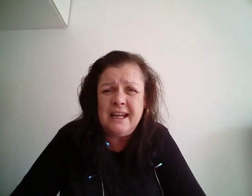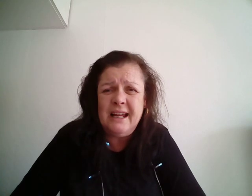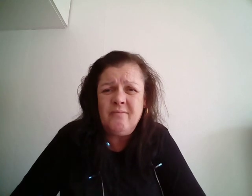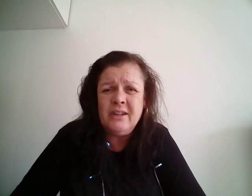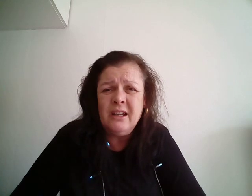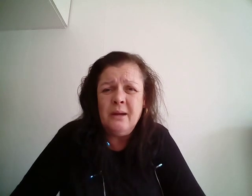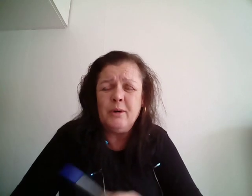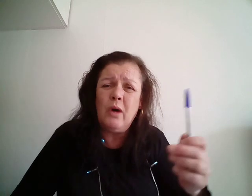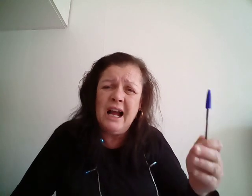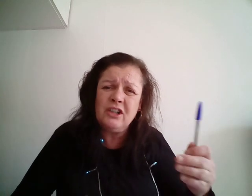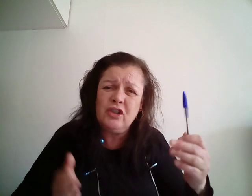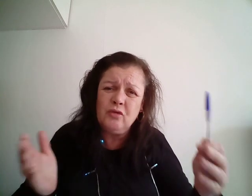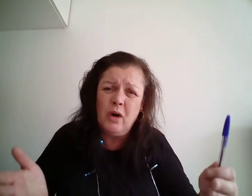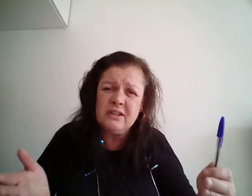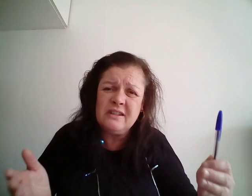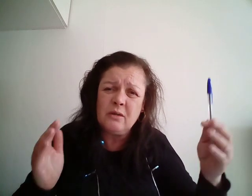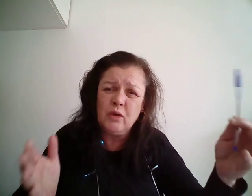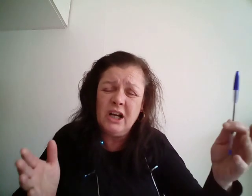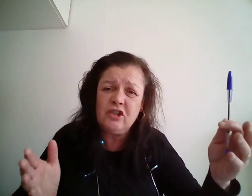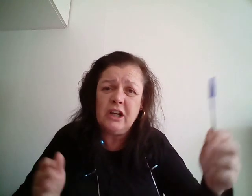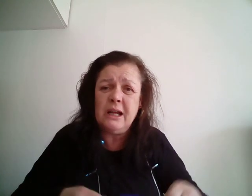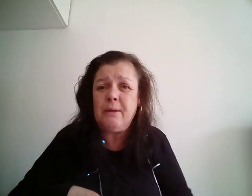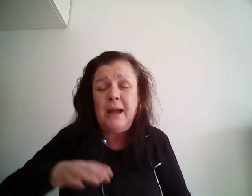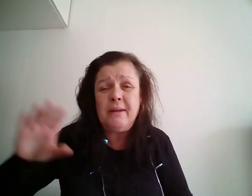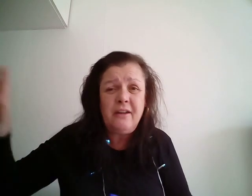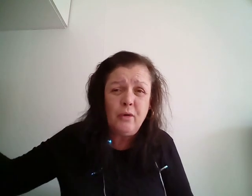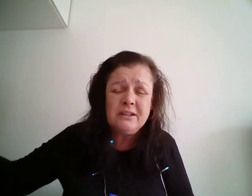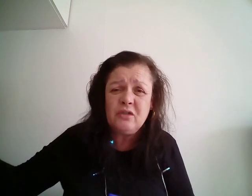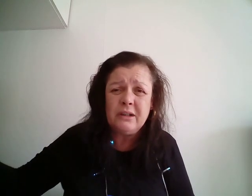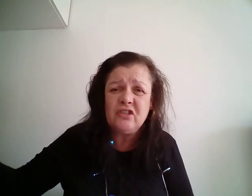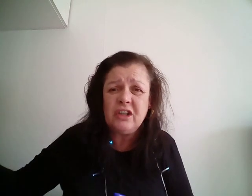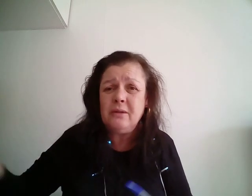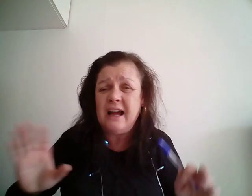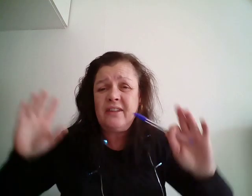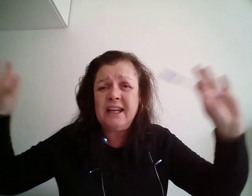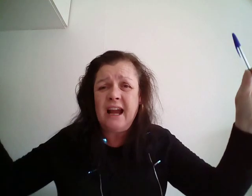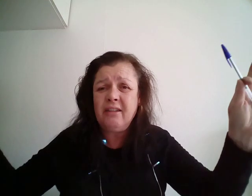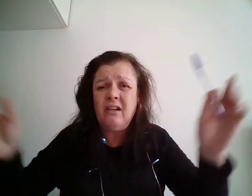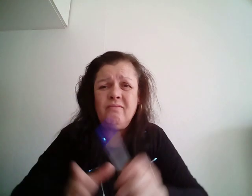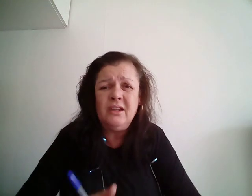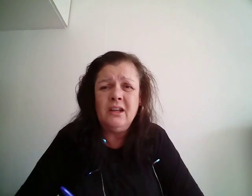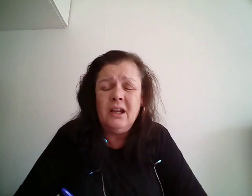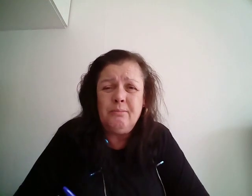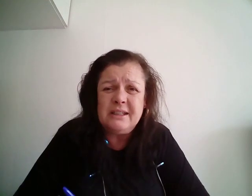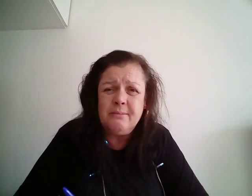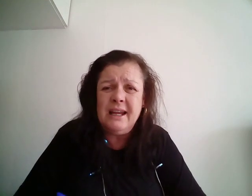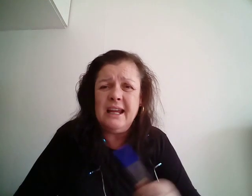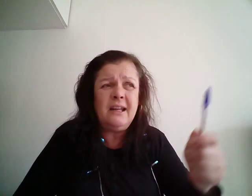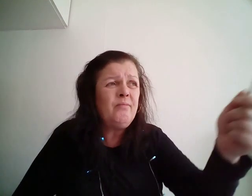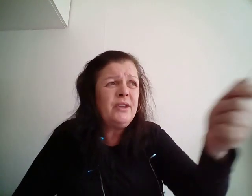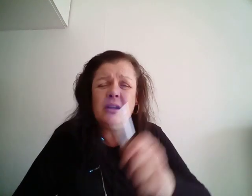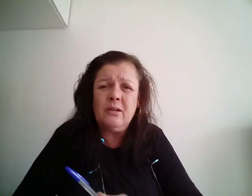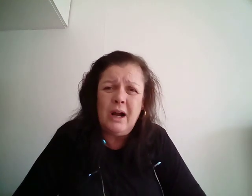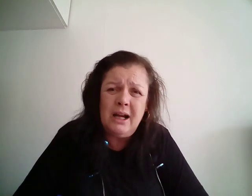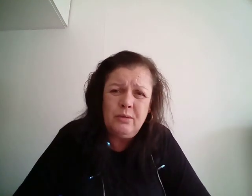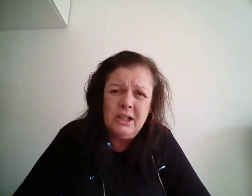okay? But why should ones worship? I mean, if ones want to do that, then carry on. But to me, why